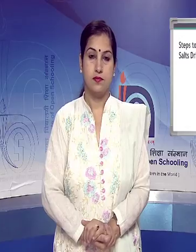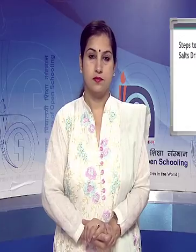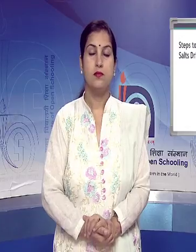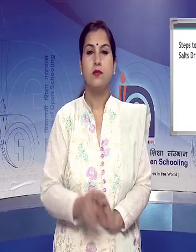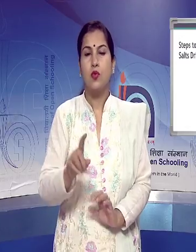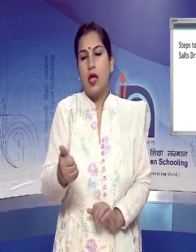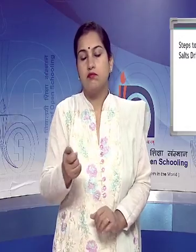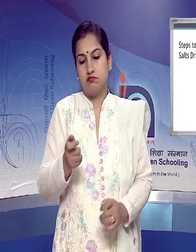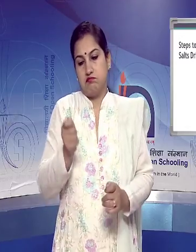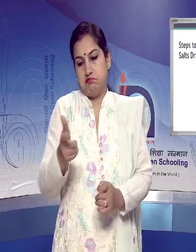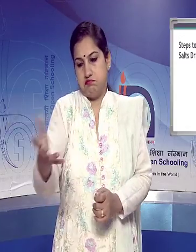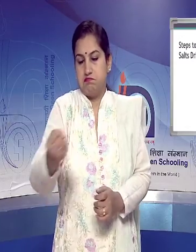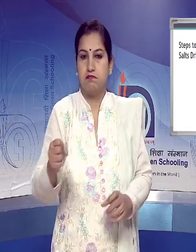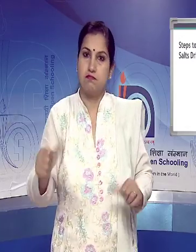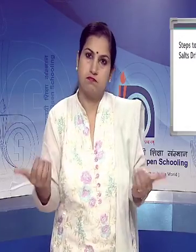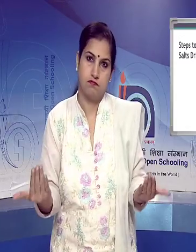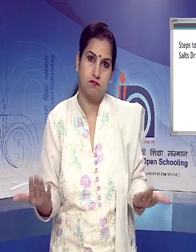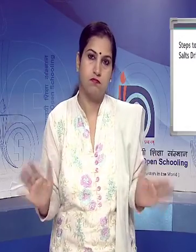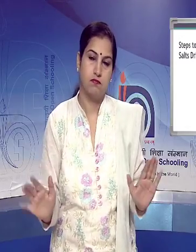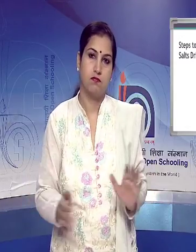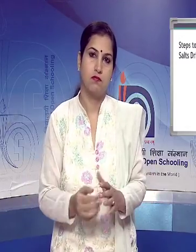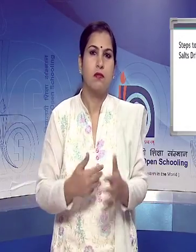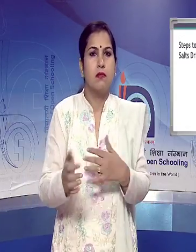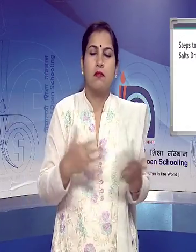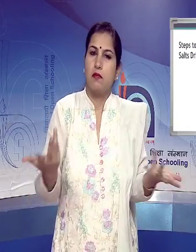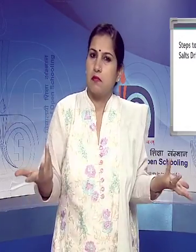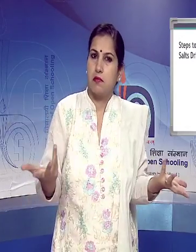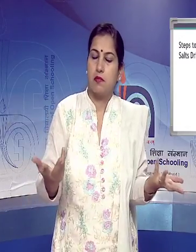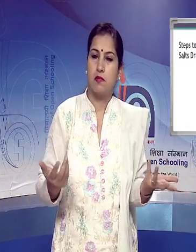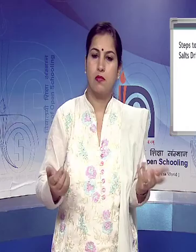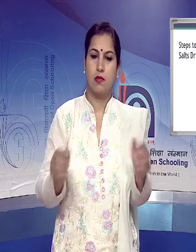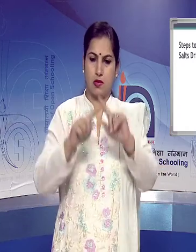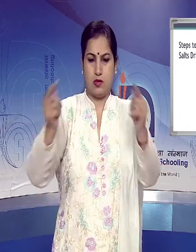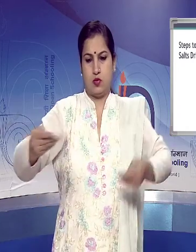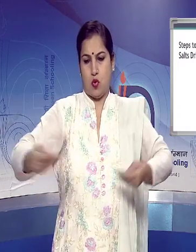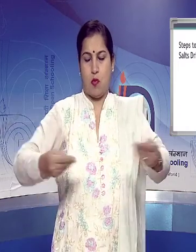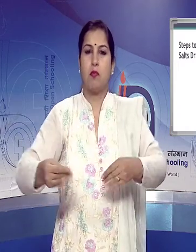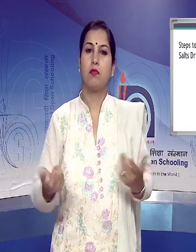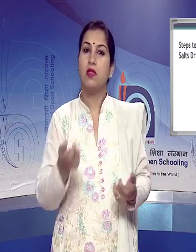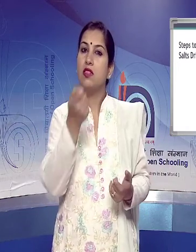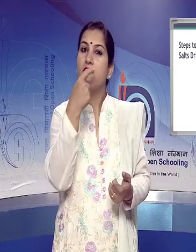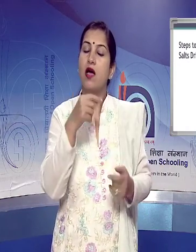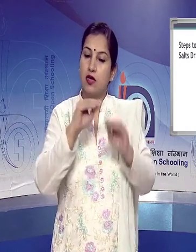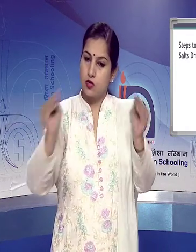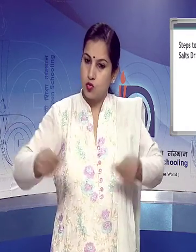You can purchase ORS packets available in the market, chemist shop,